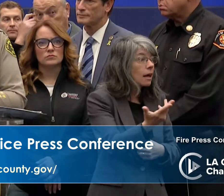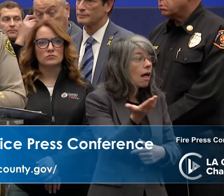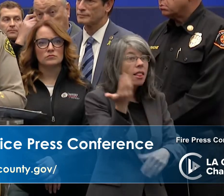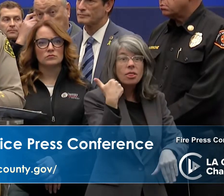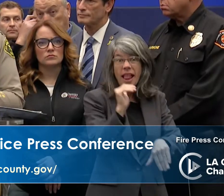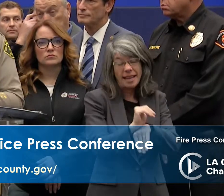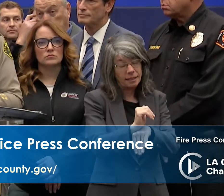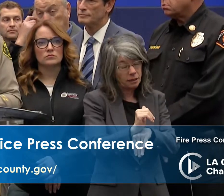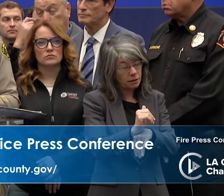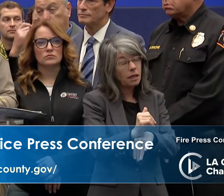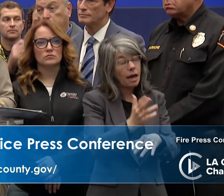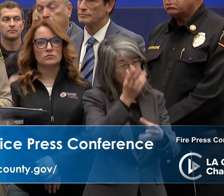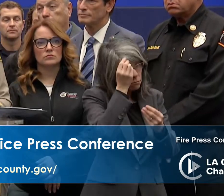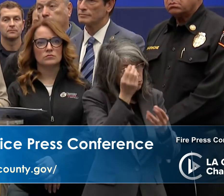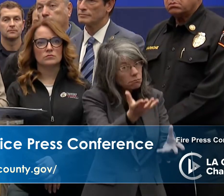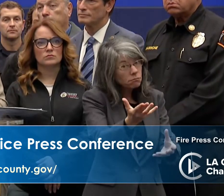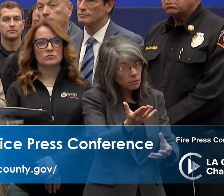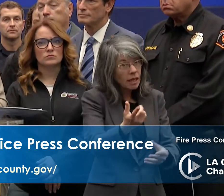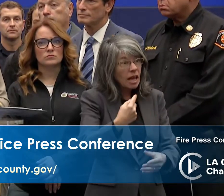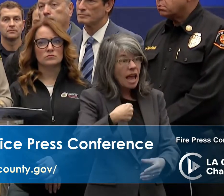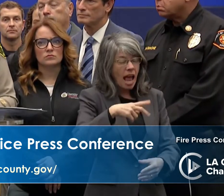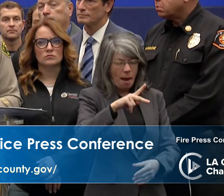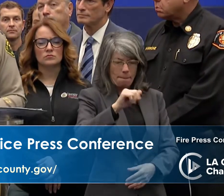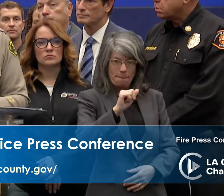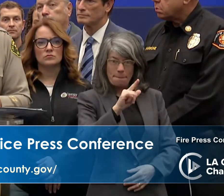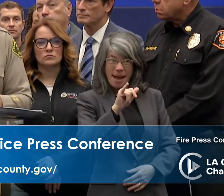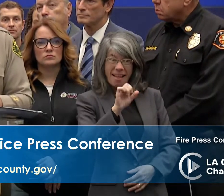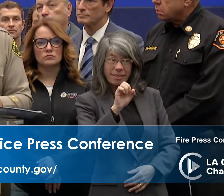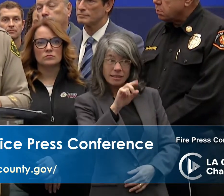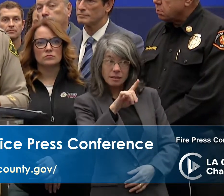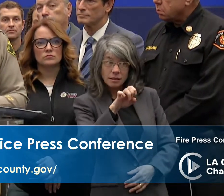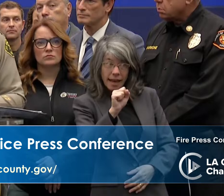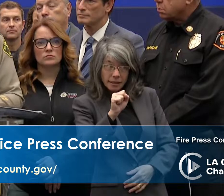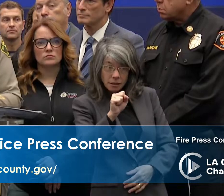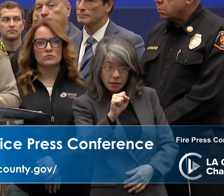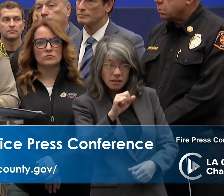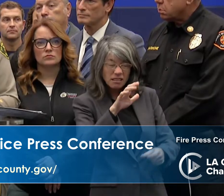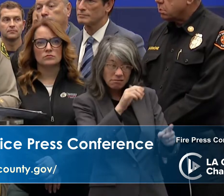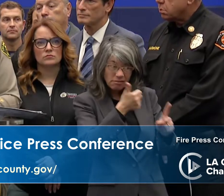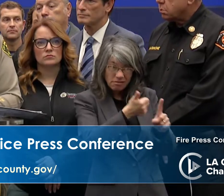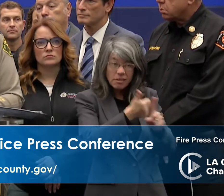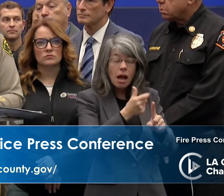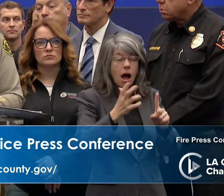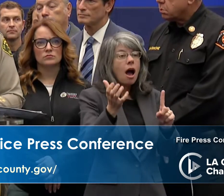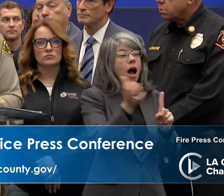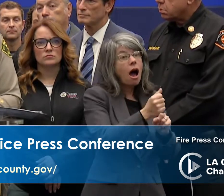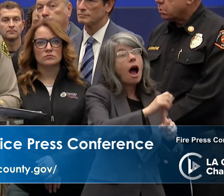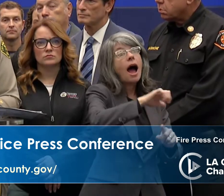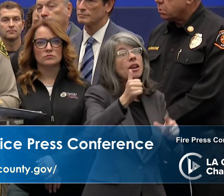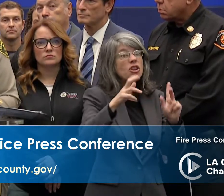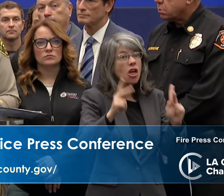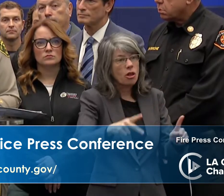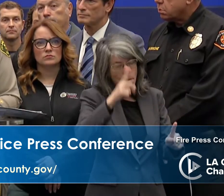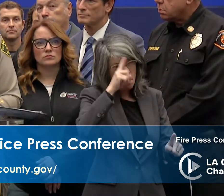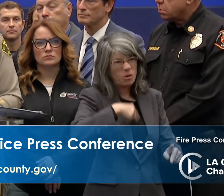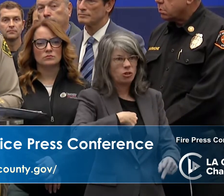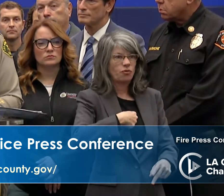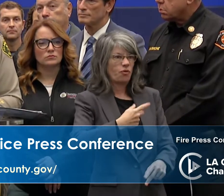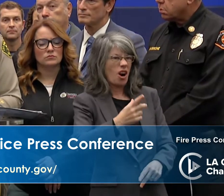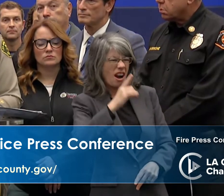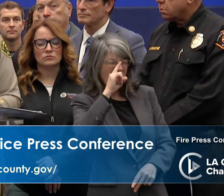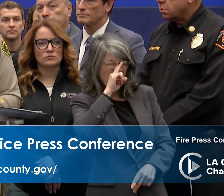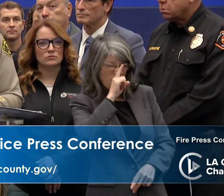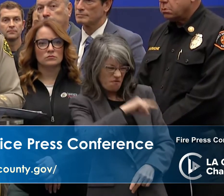night, I do want to bring it to your attention that in our Palisades incident, we did arrest another individual for impersonating